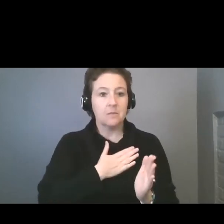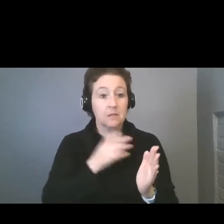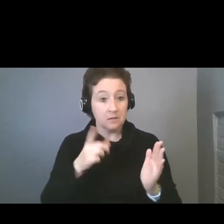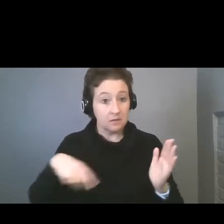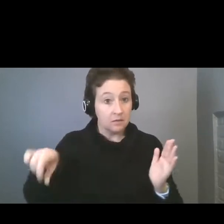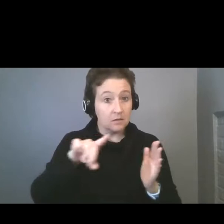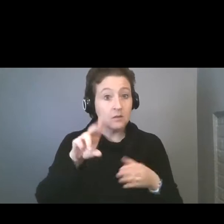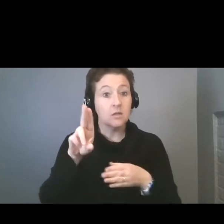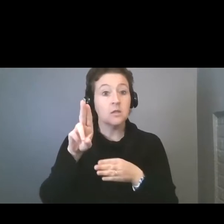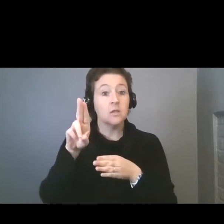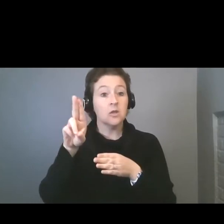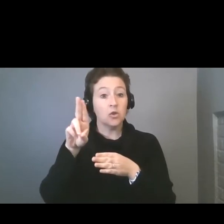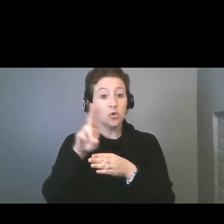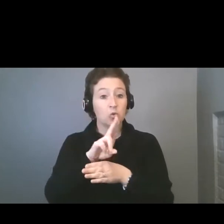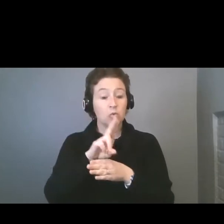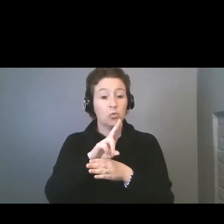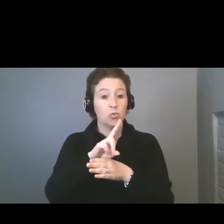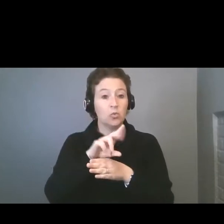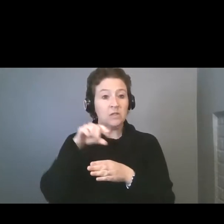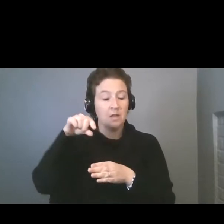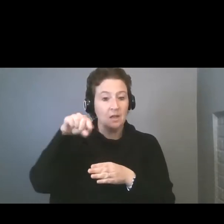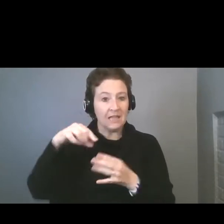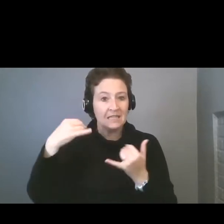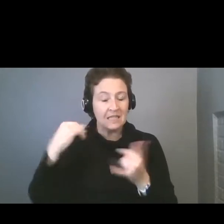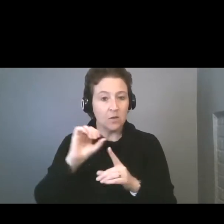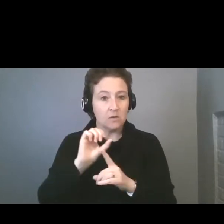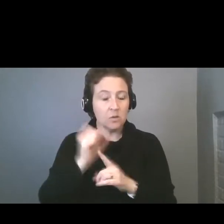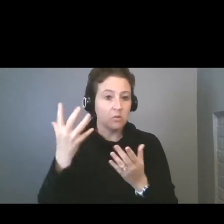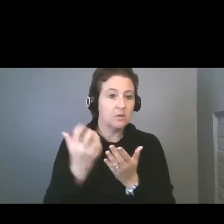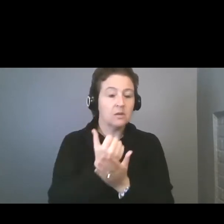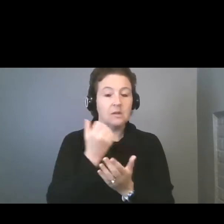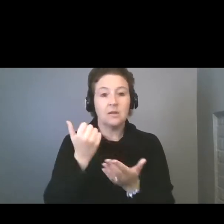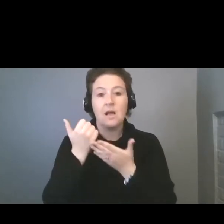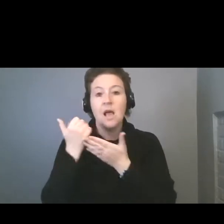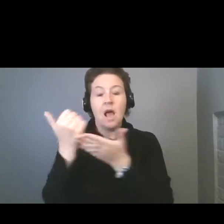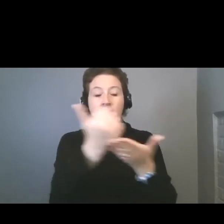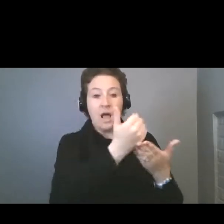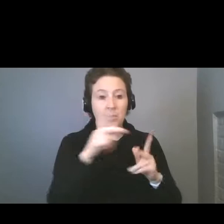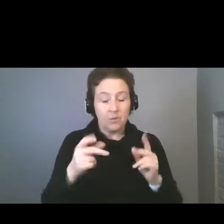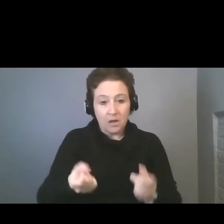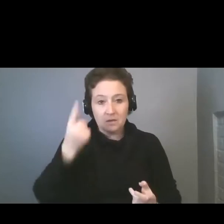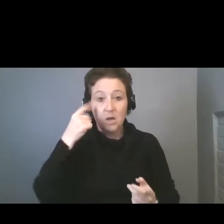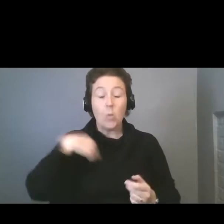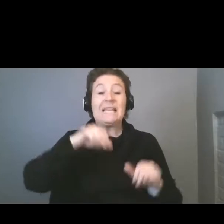and use the occasion to help our community understand that hunger is a completely solvable problem.